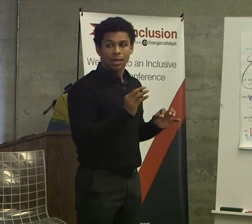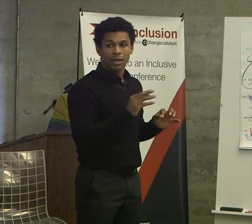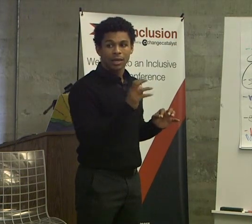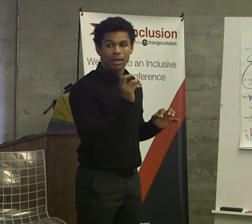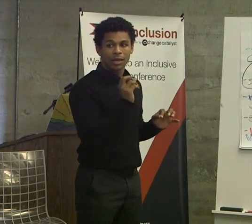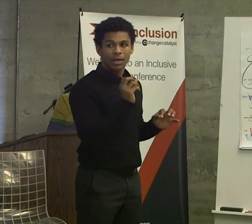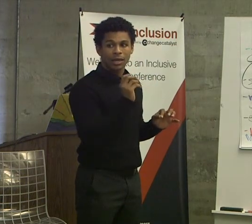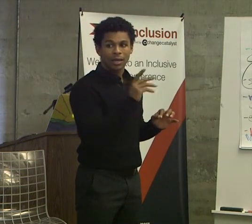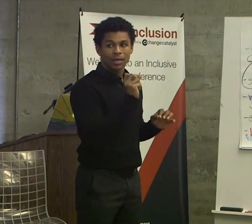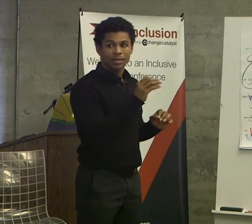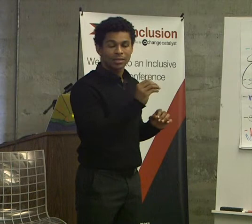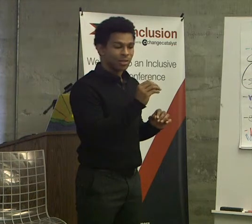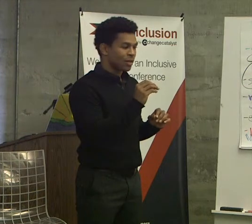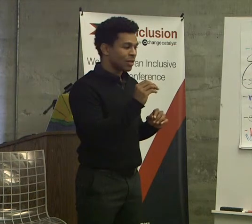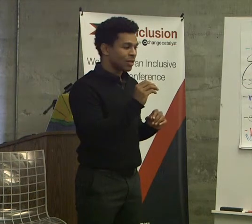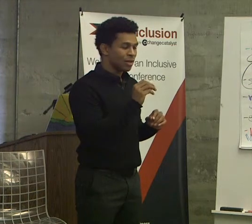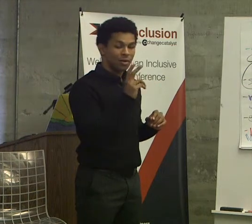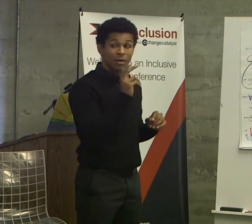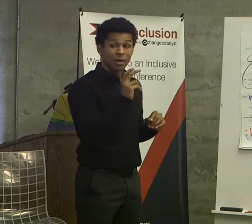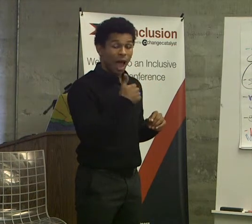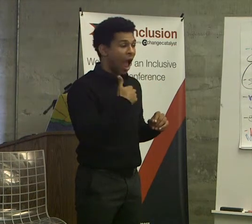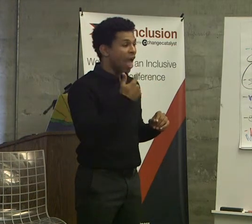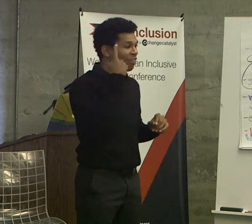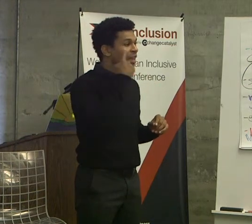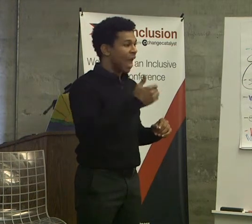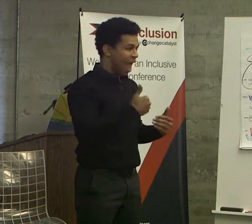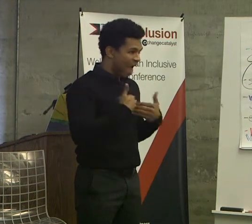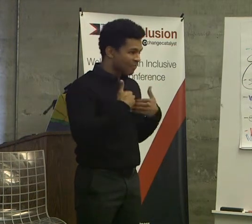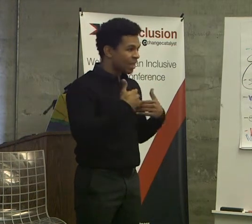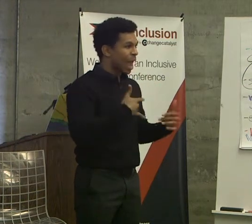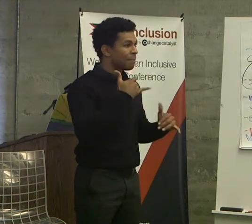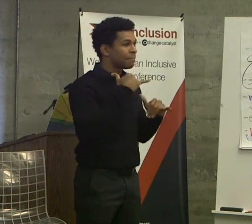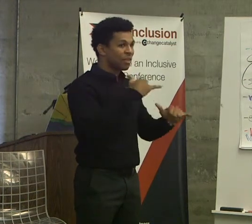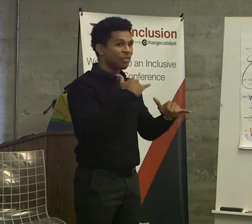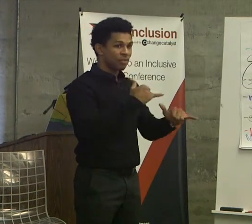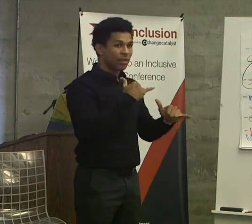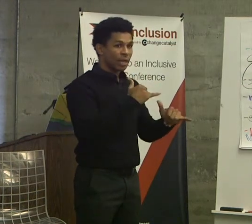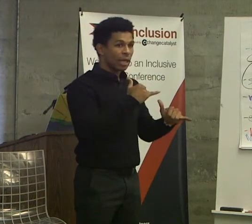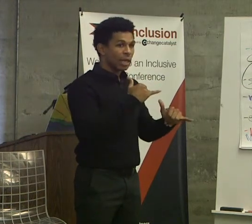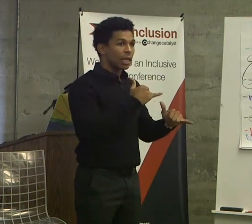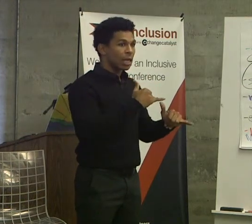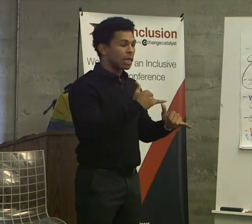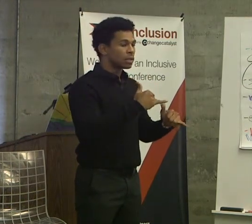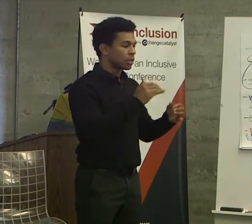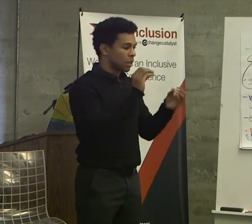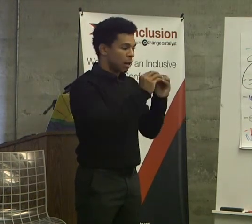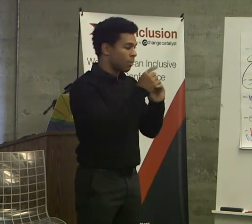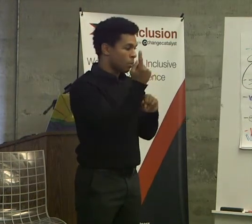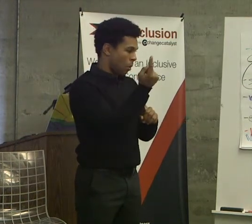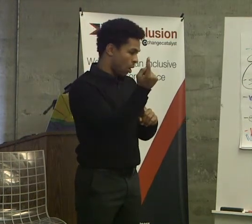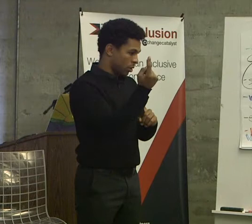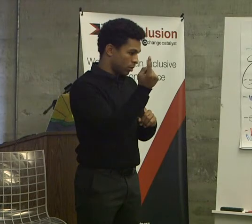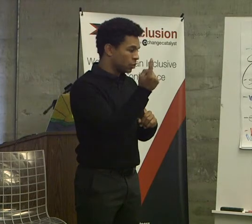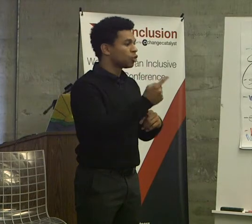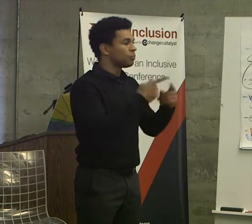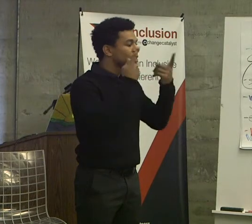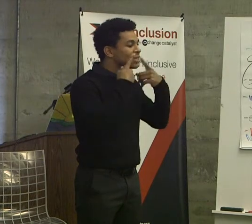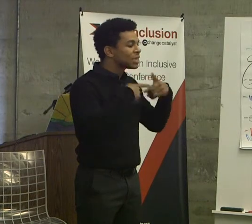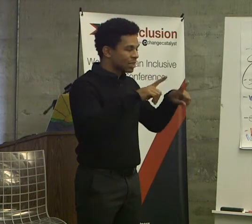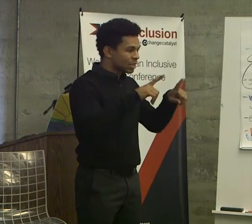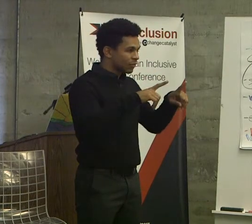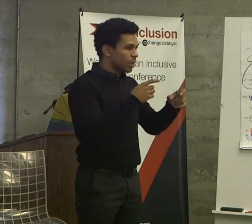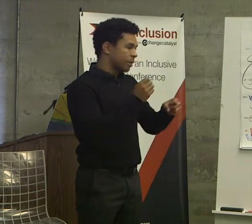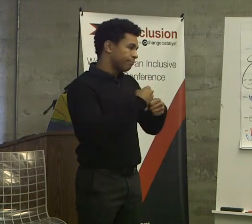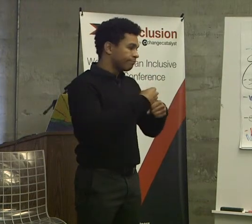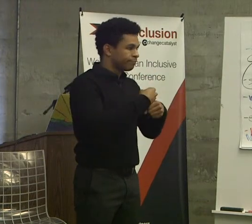Okay. So I think that having empathy is absolutely the first component to really successfully fostering